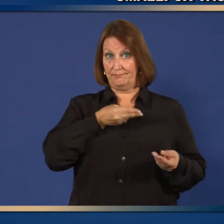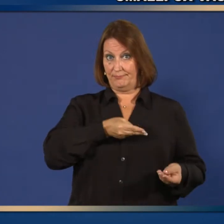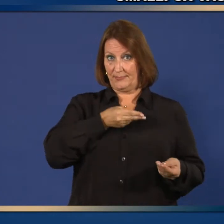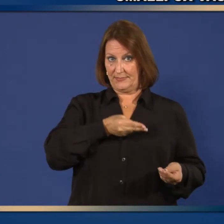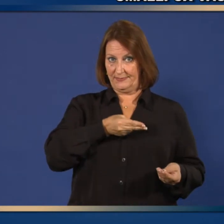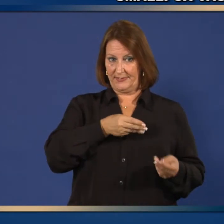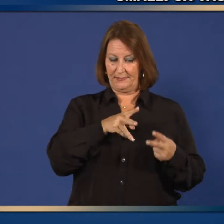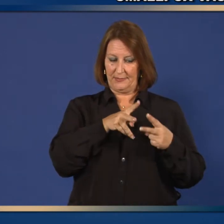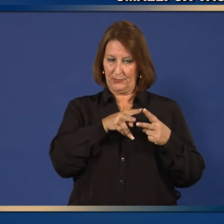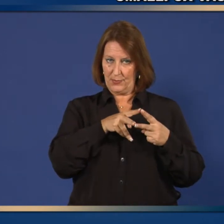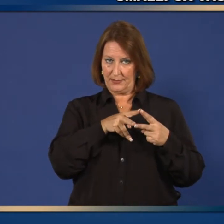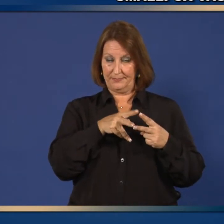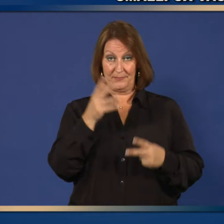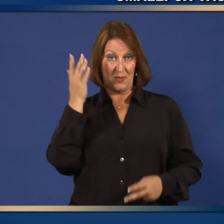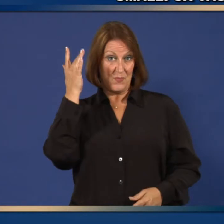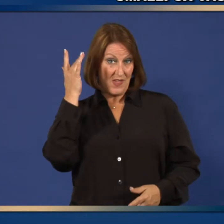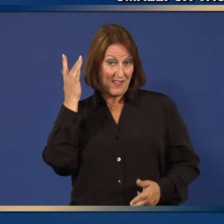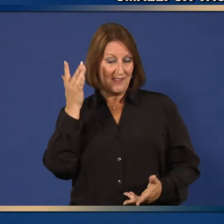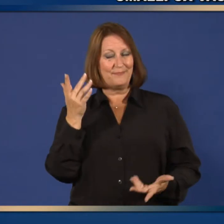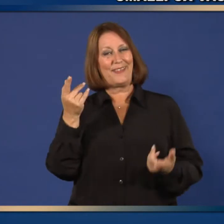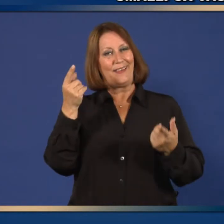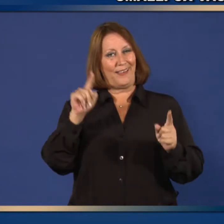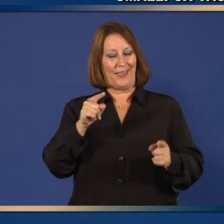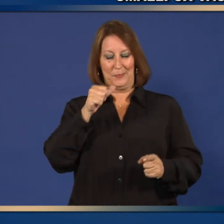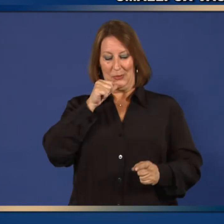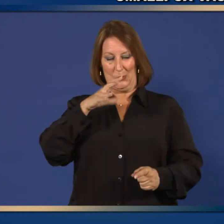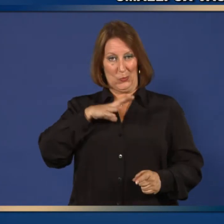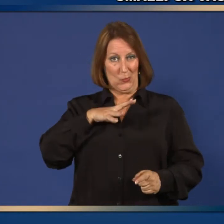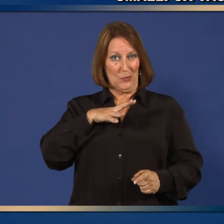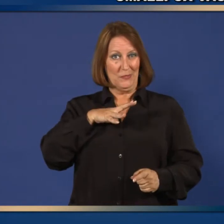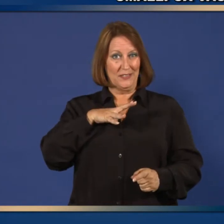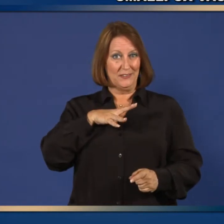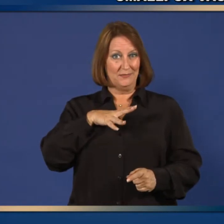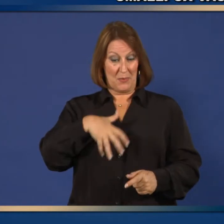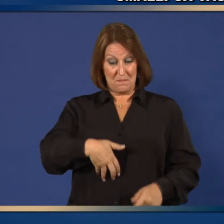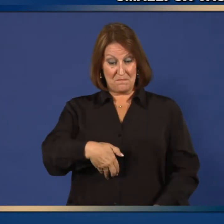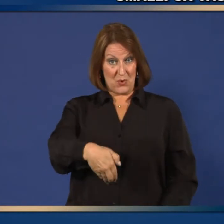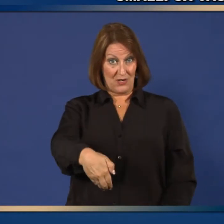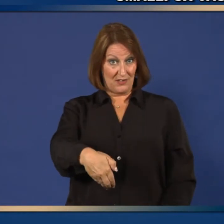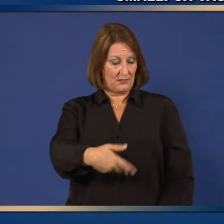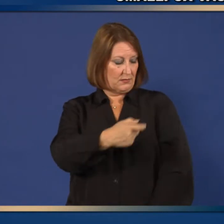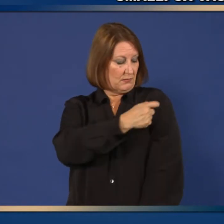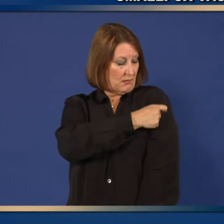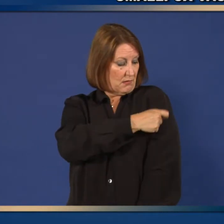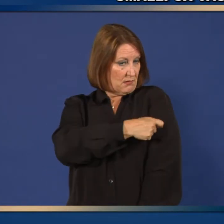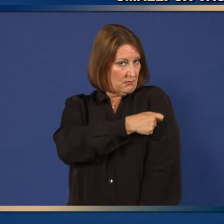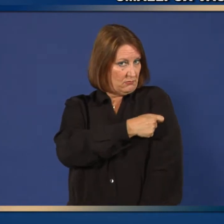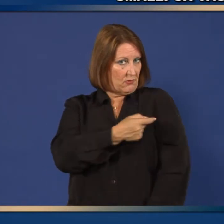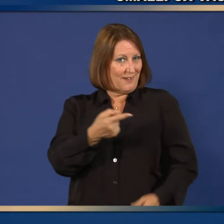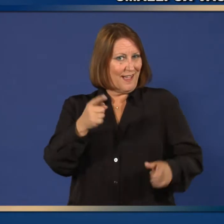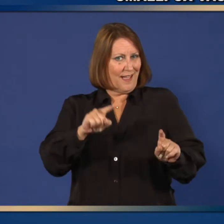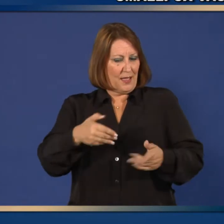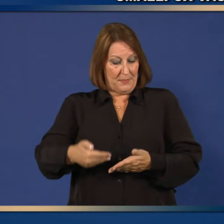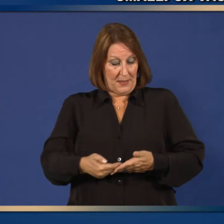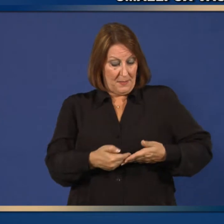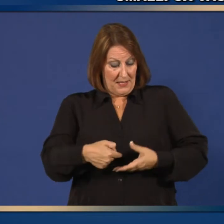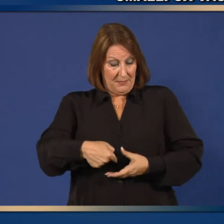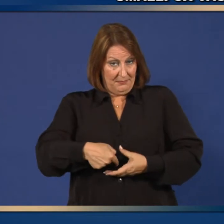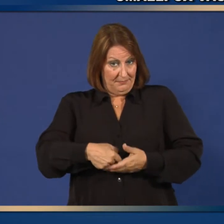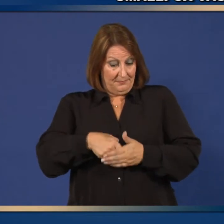Babies of mothers who have been vaccinated while pregnant or during the month before they become